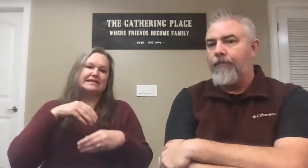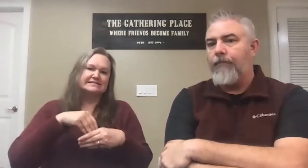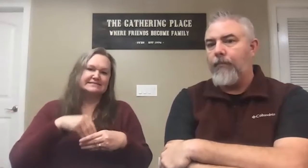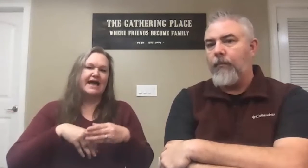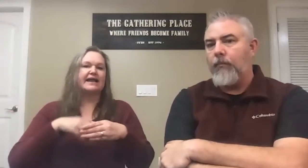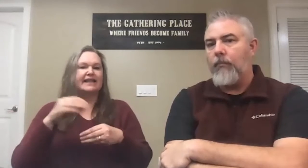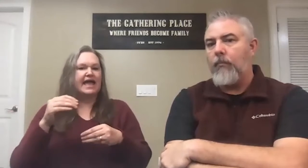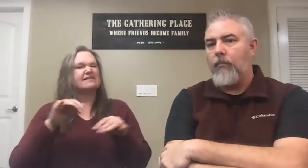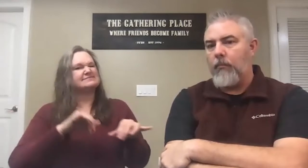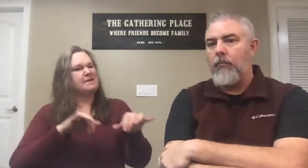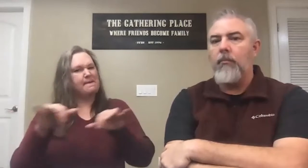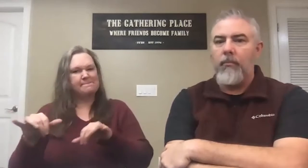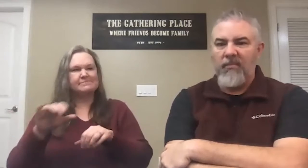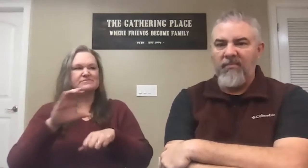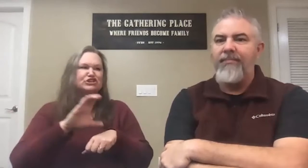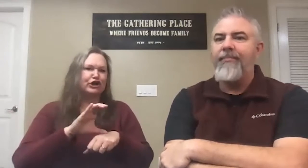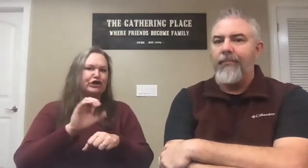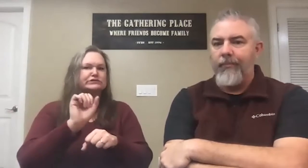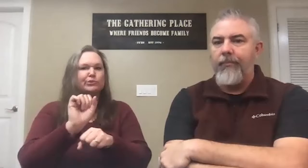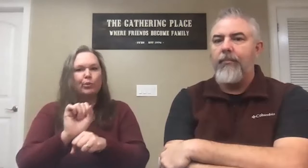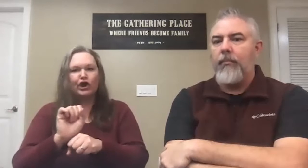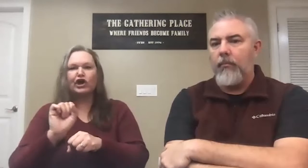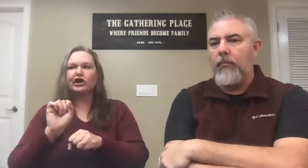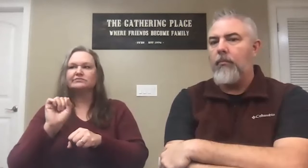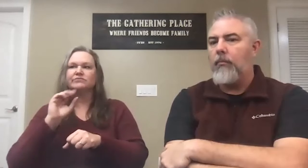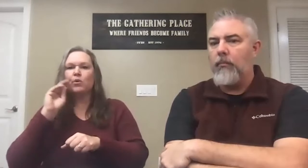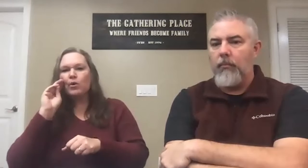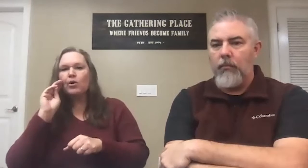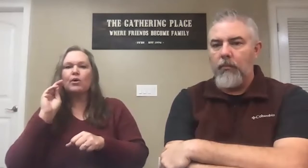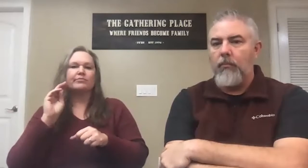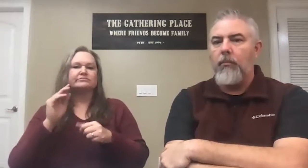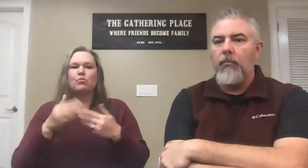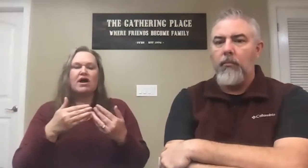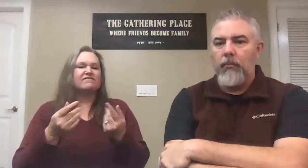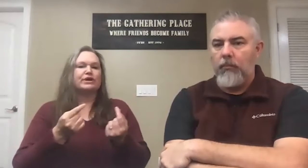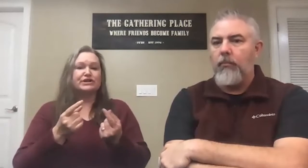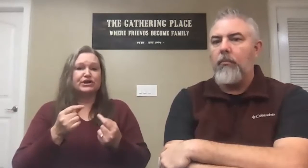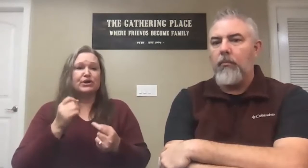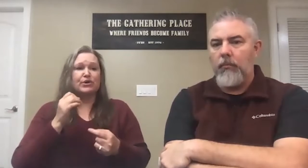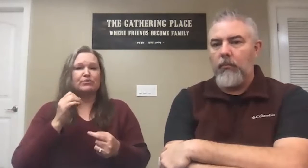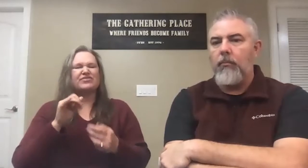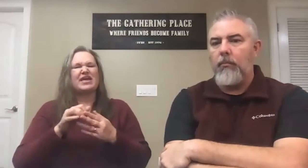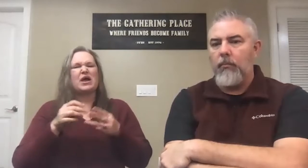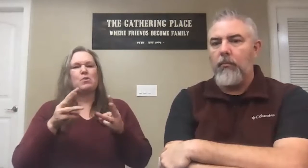So whatever you're feeling inside, it must be applied to the same what we're feeling at work, at home, or at church.